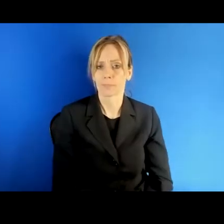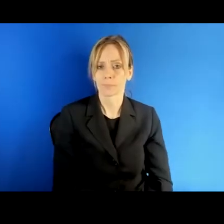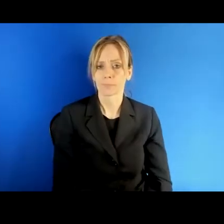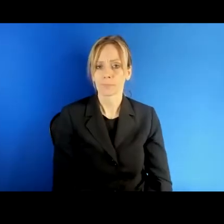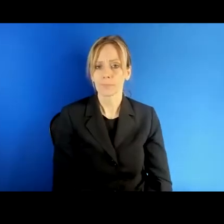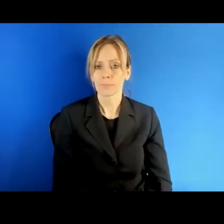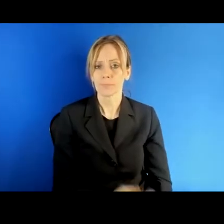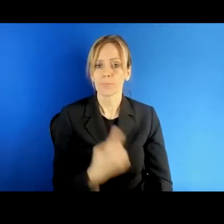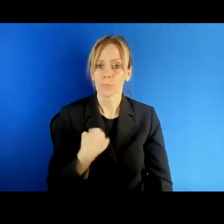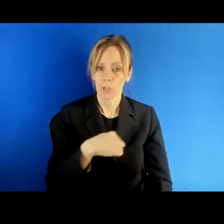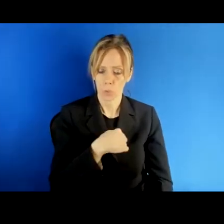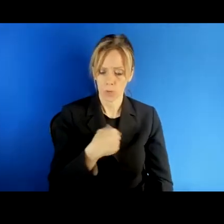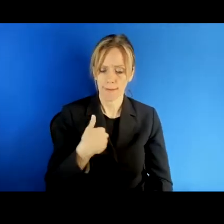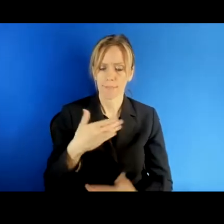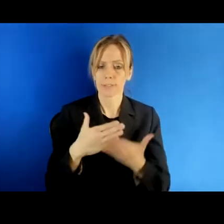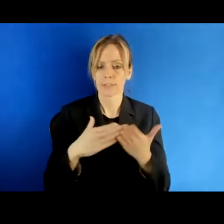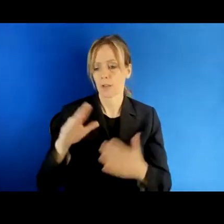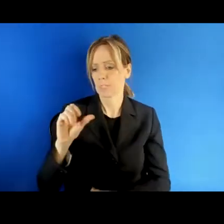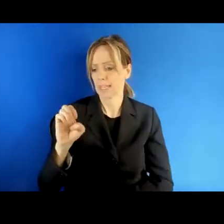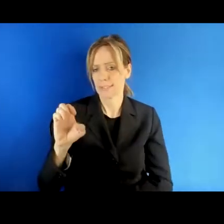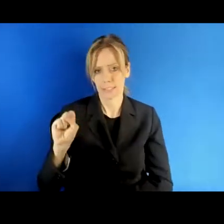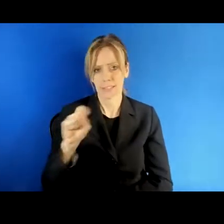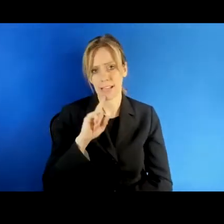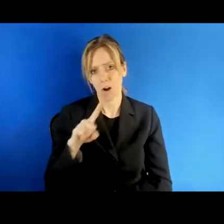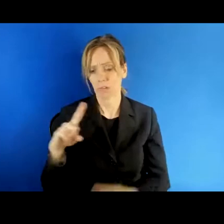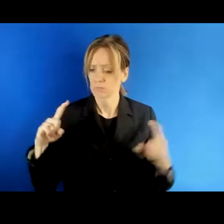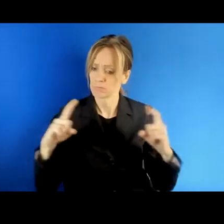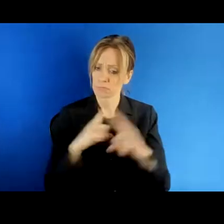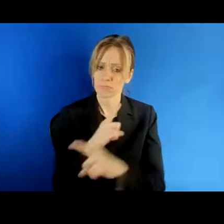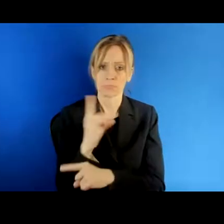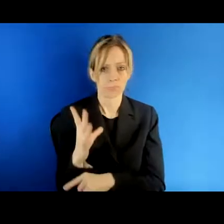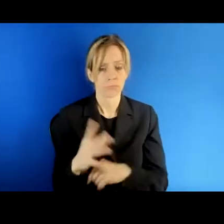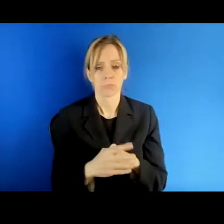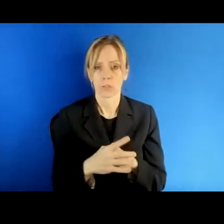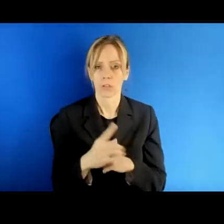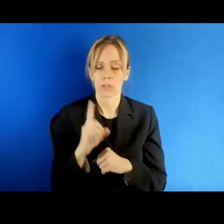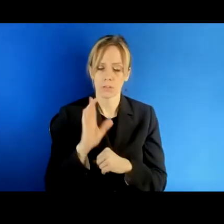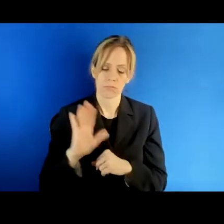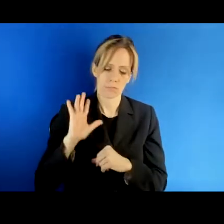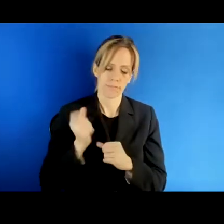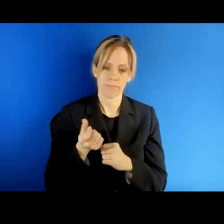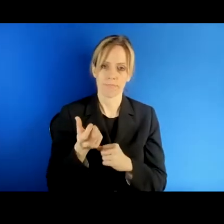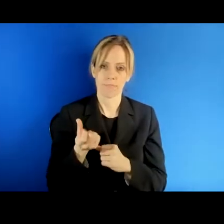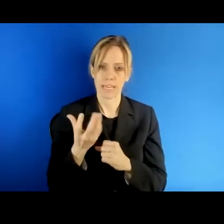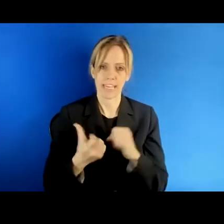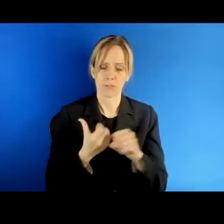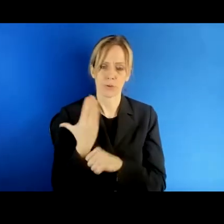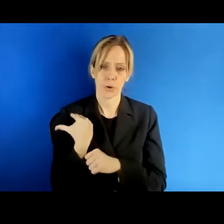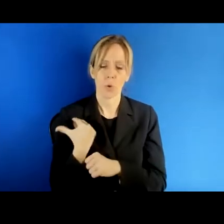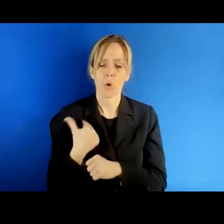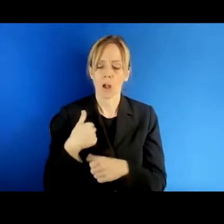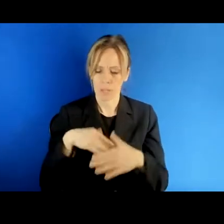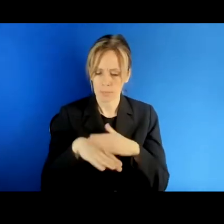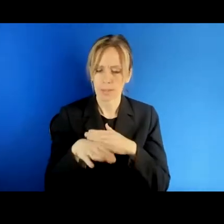You know, we do have cases that are extremely complex that came, so, you know, when I came in 3 years ago, there are cases that have been